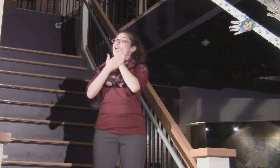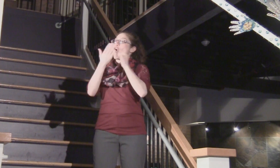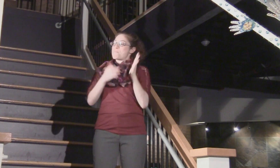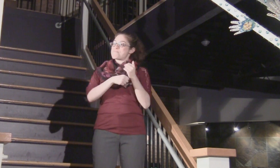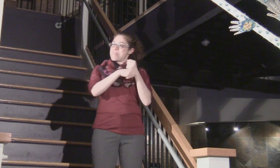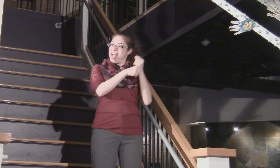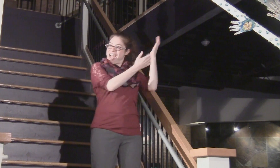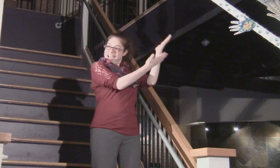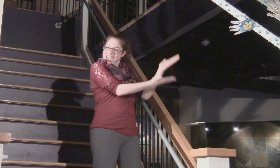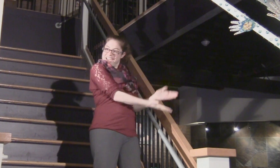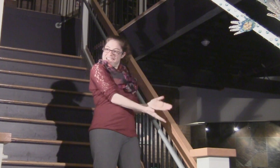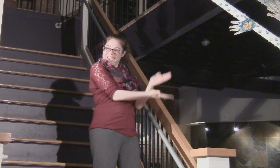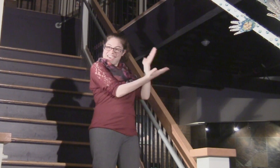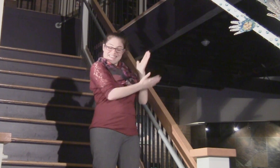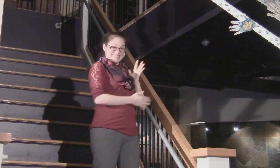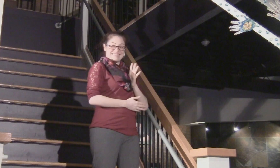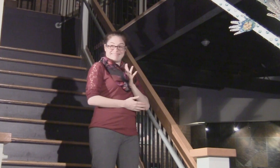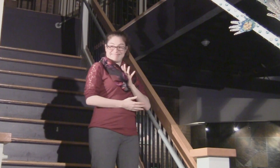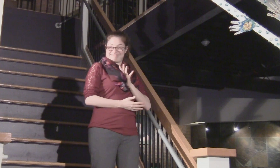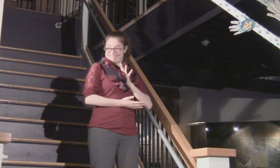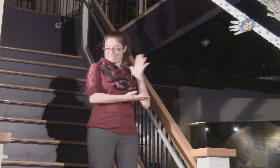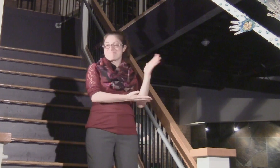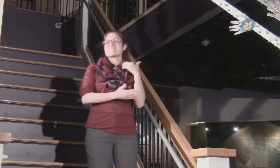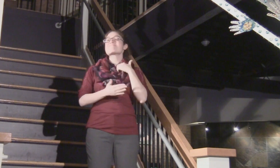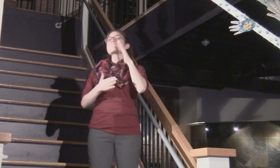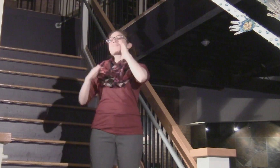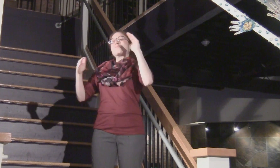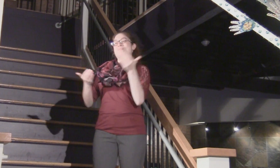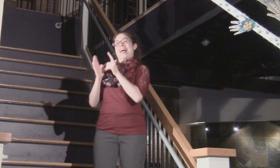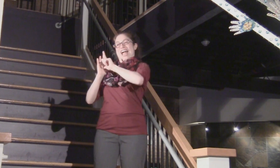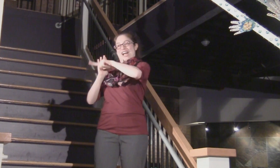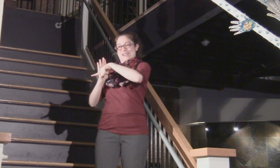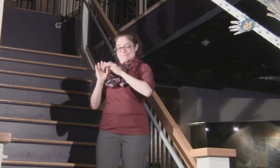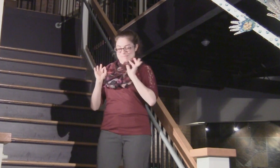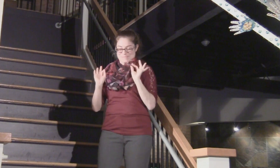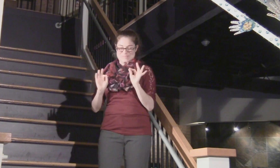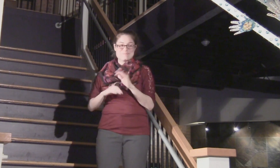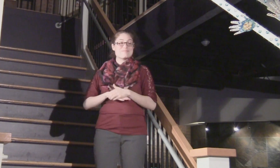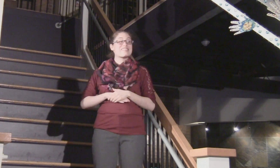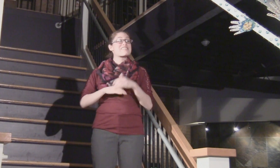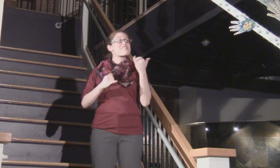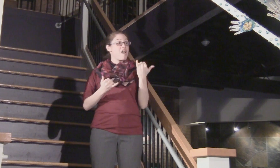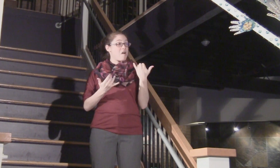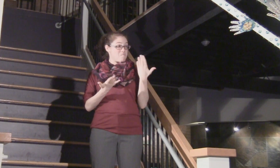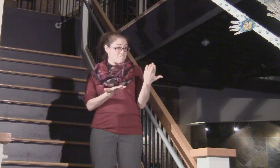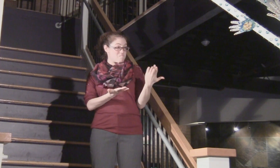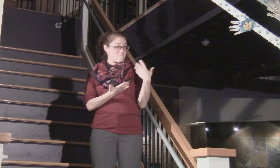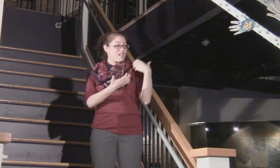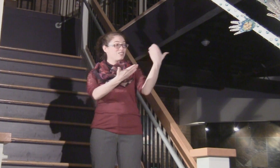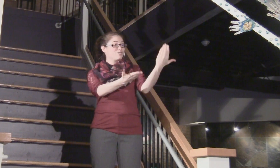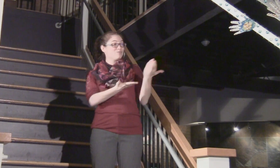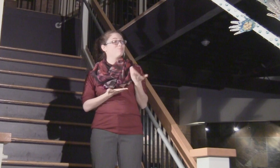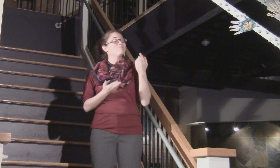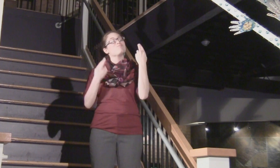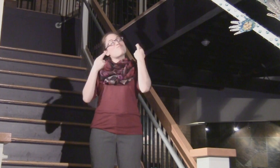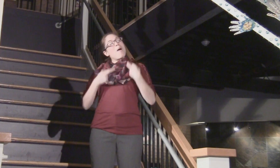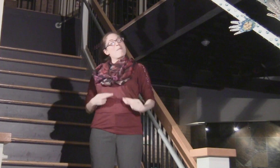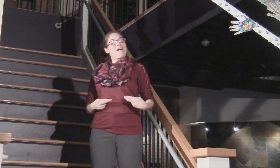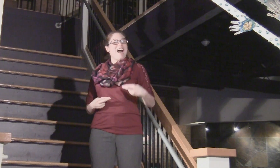way. So the deaf artist made this. Very cool. And I'll introduce this later. So anyway, I want to